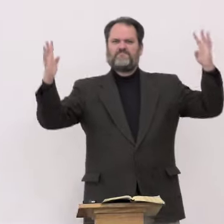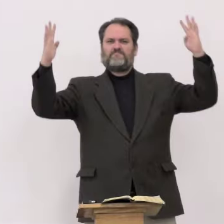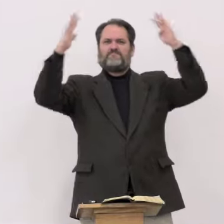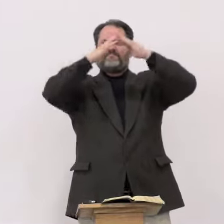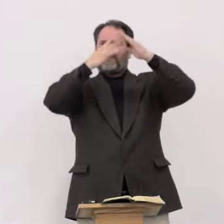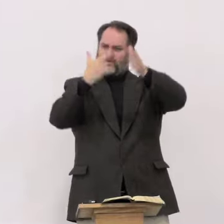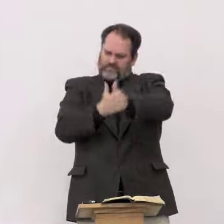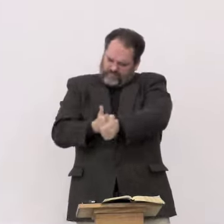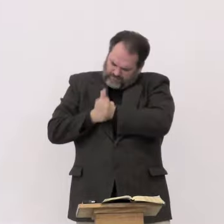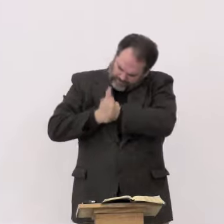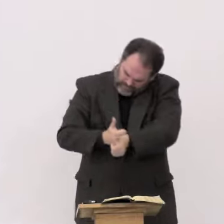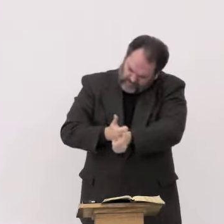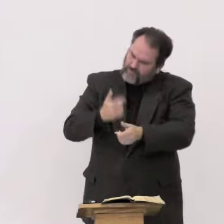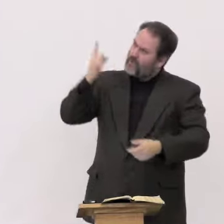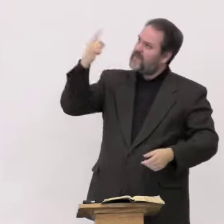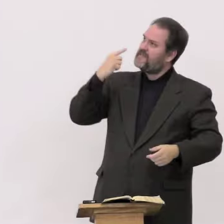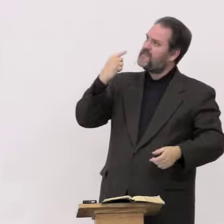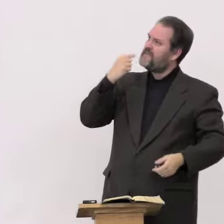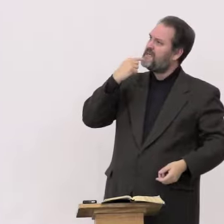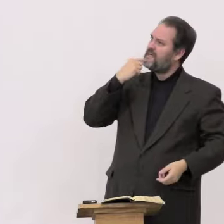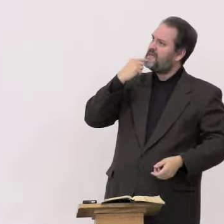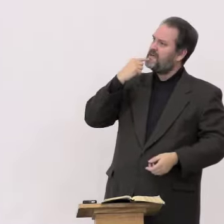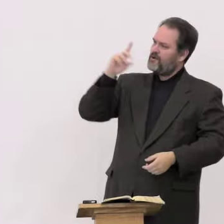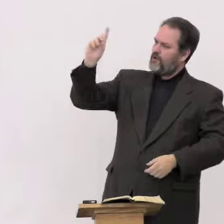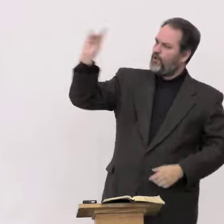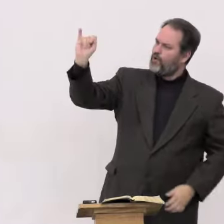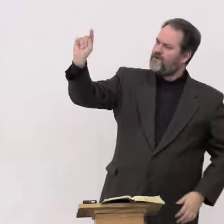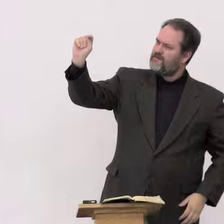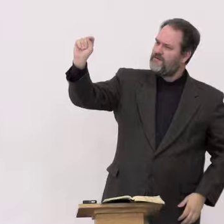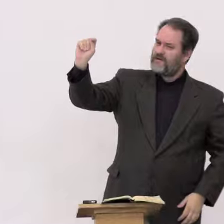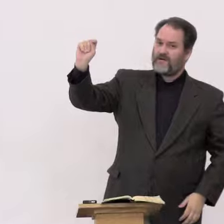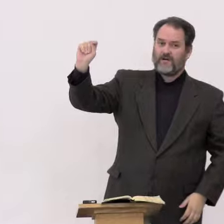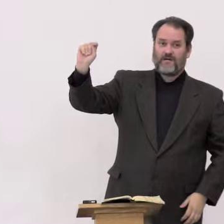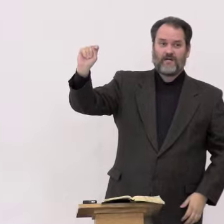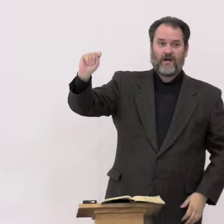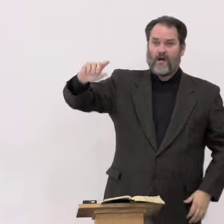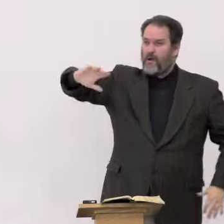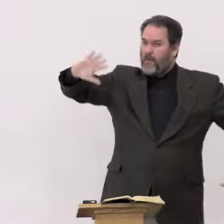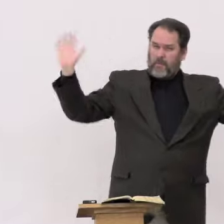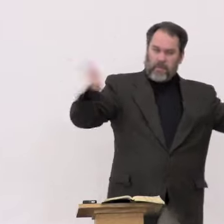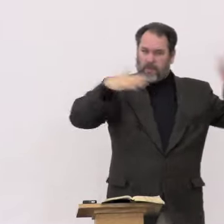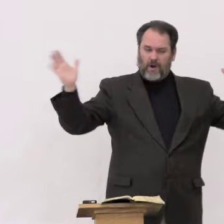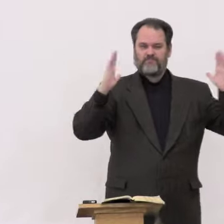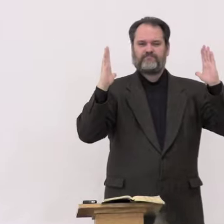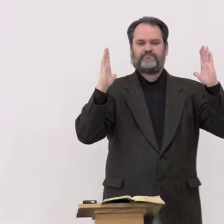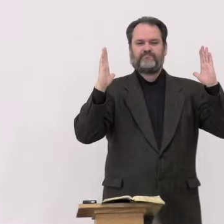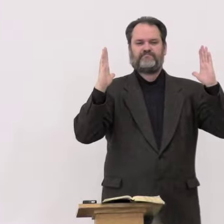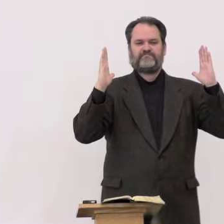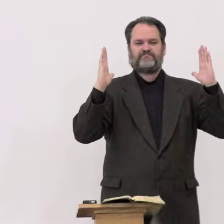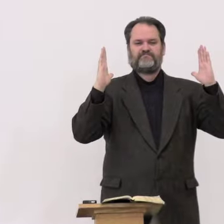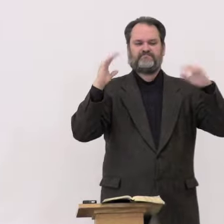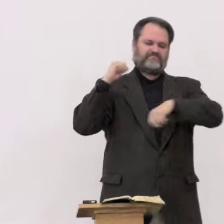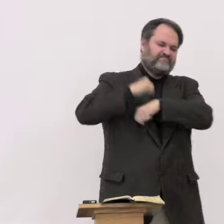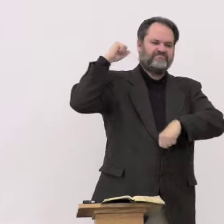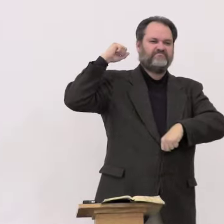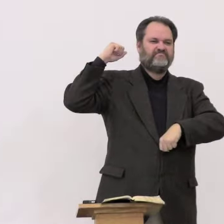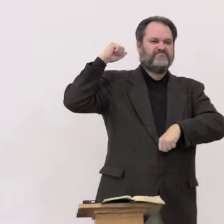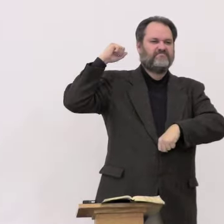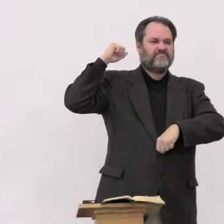foundation, make a building, and follow what he says. When it starts wind, when it starts